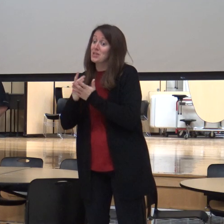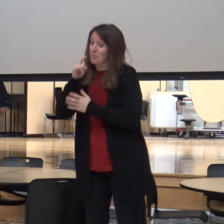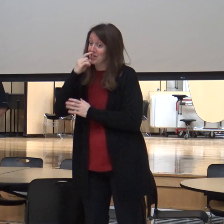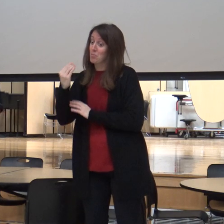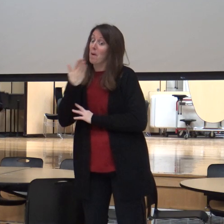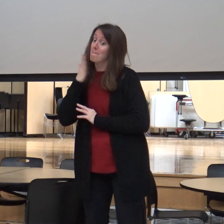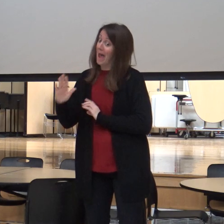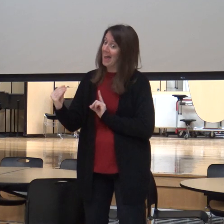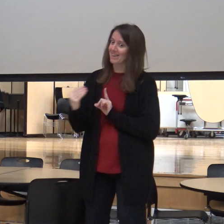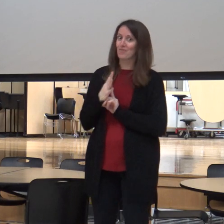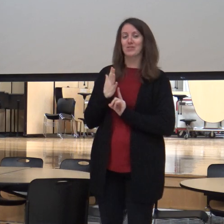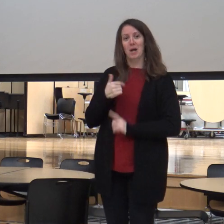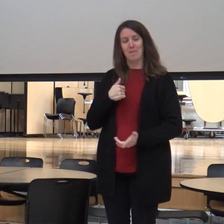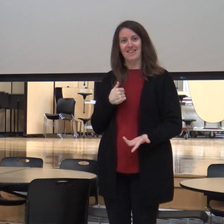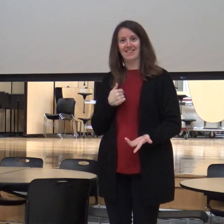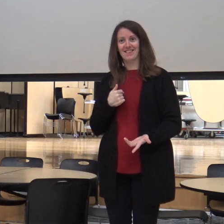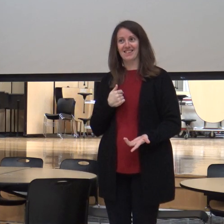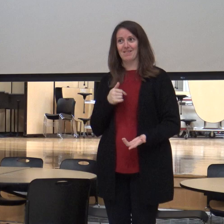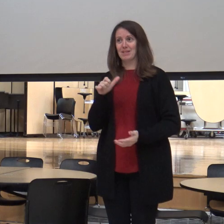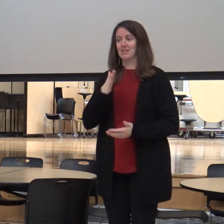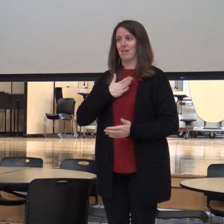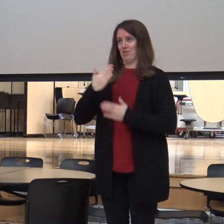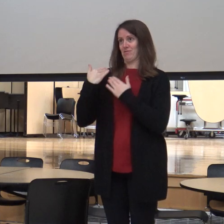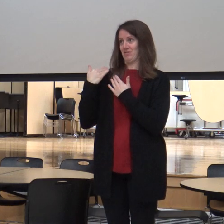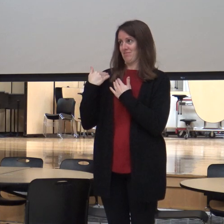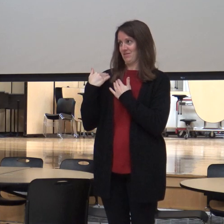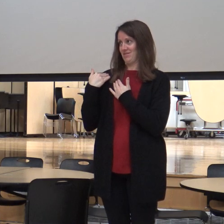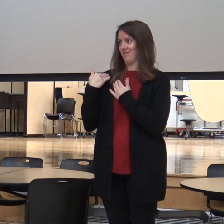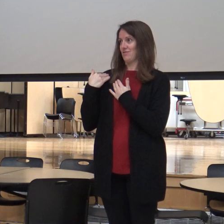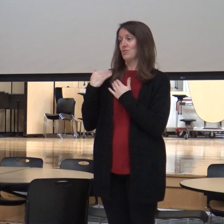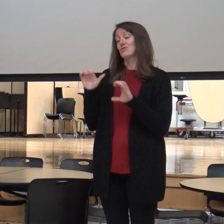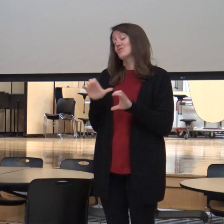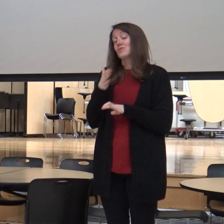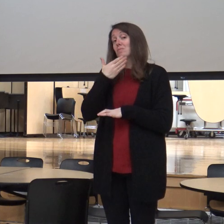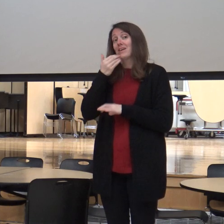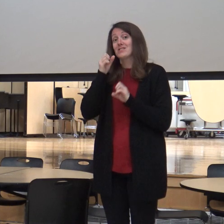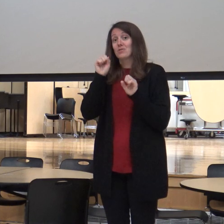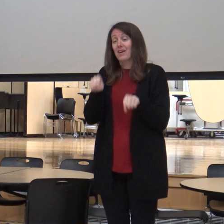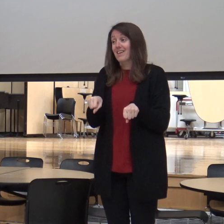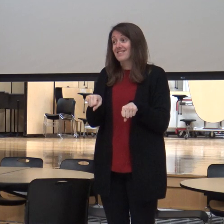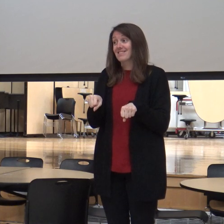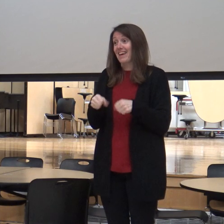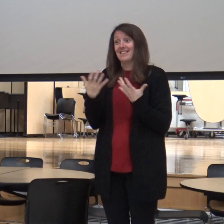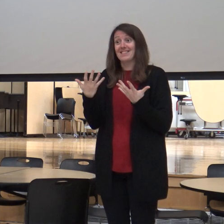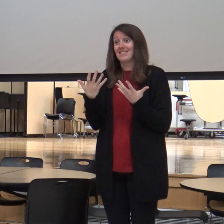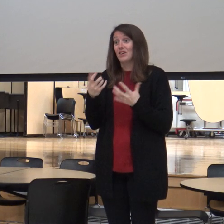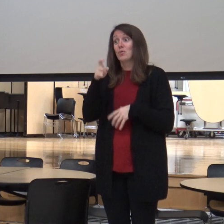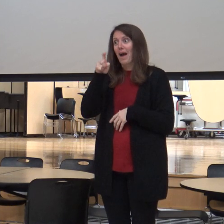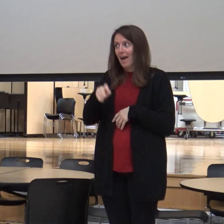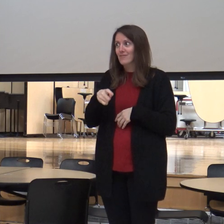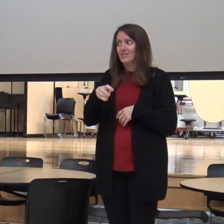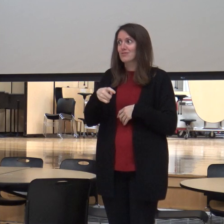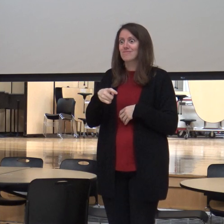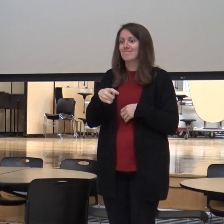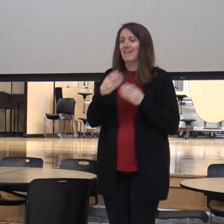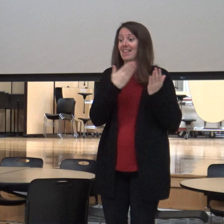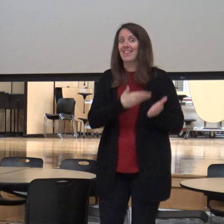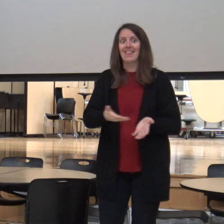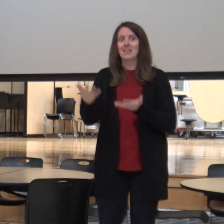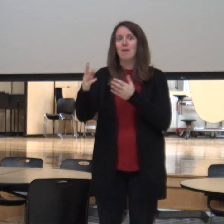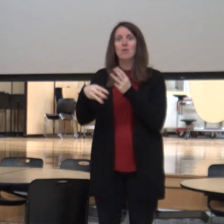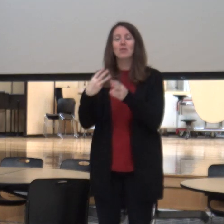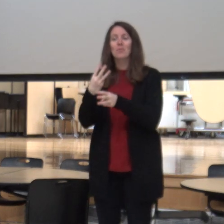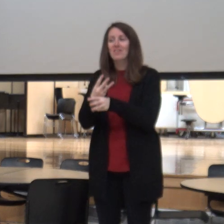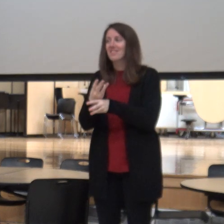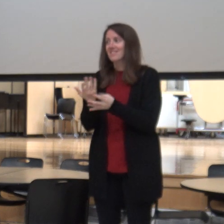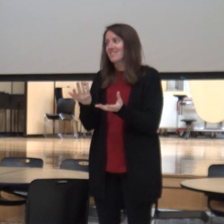do the best that we can, we really do. And we've got to let the kids out into the world as well, so we know that there is no guarantees.